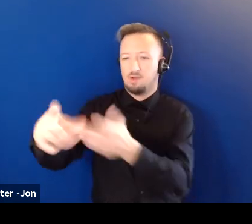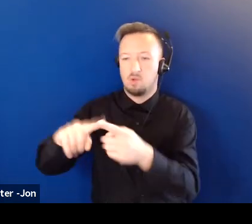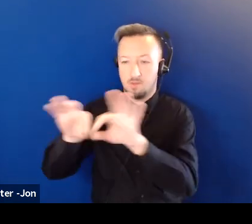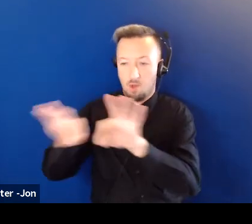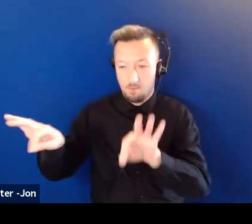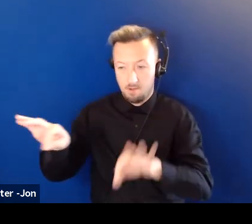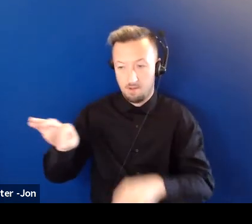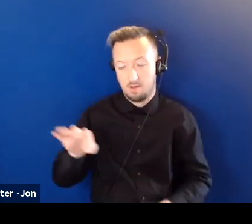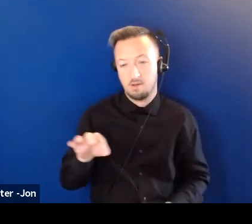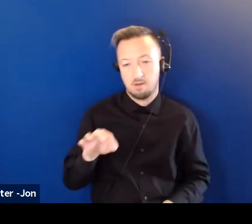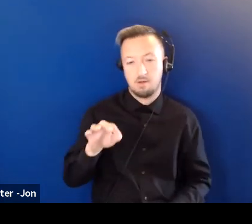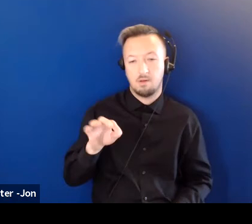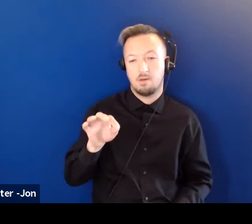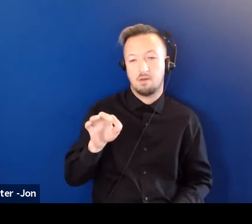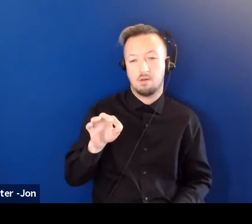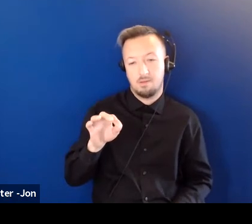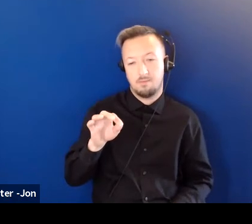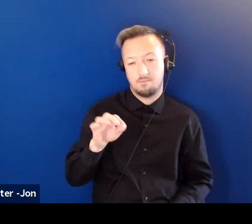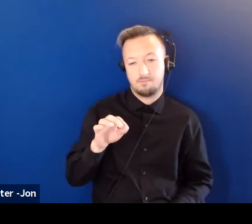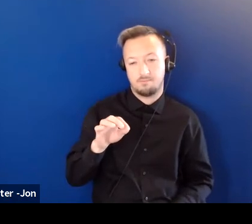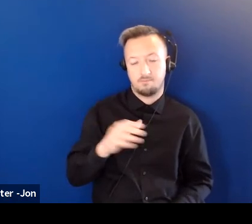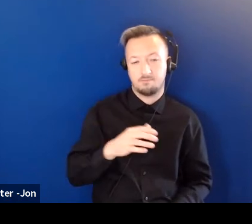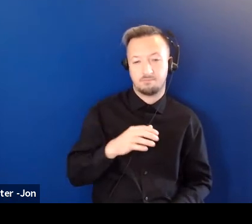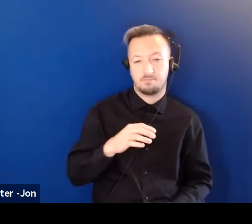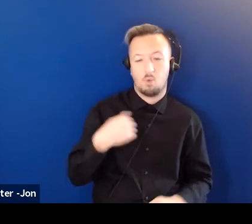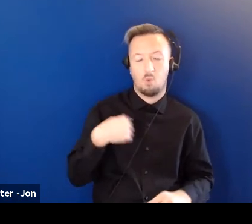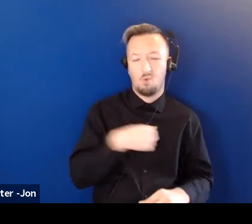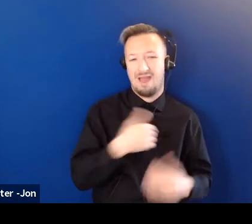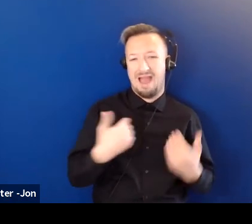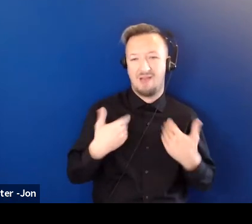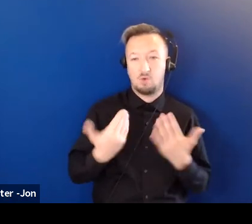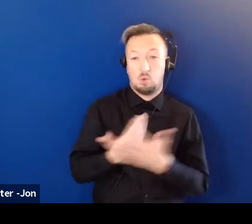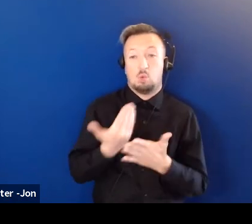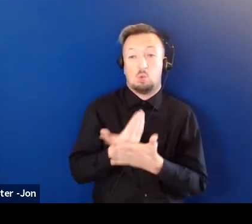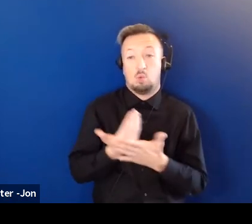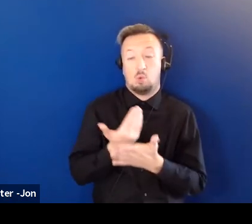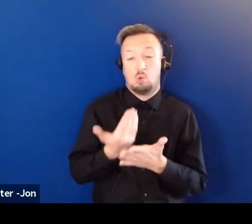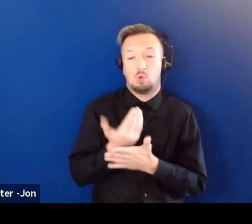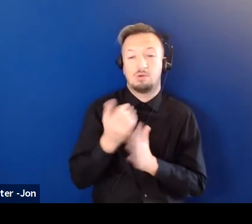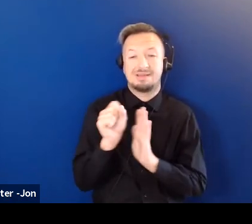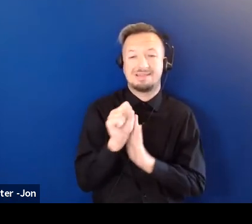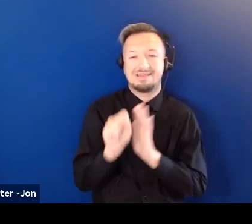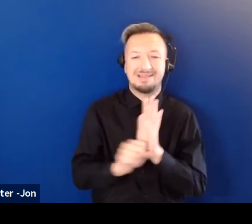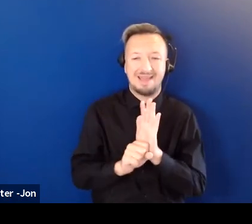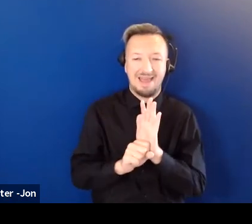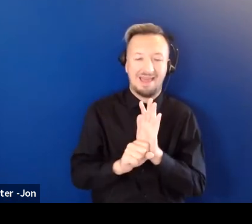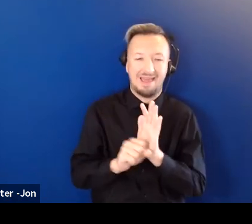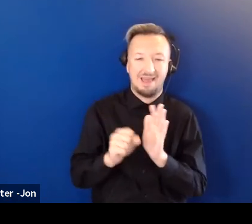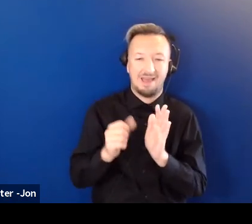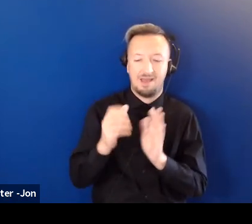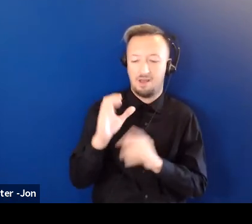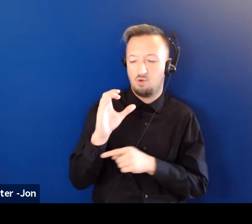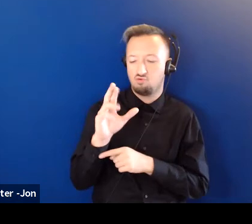We do have it's a newer statewide credential, and only students